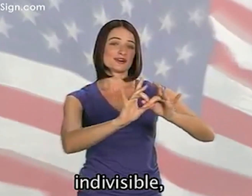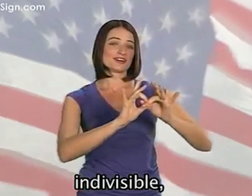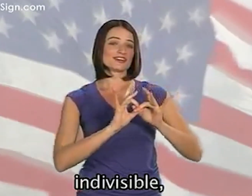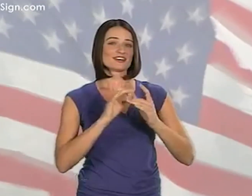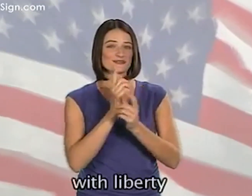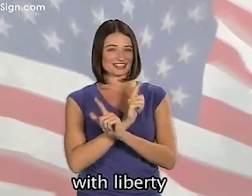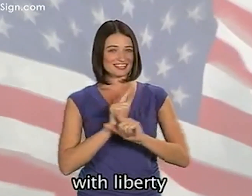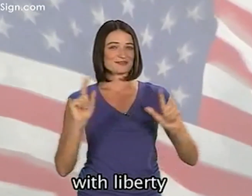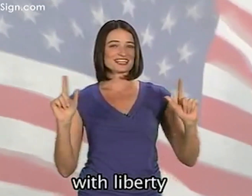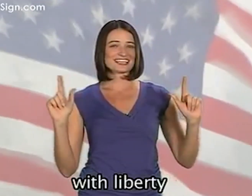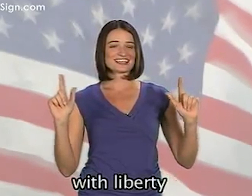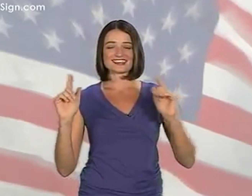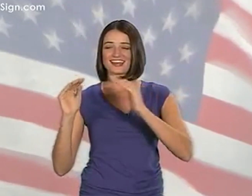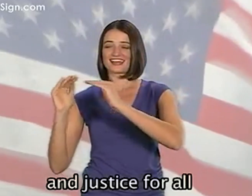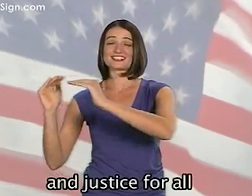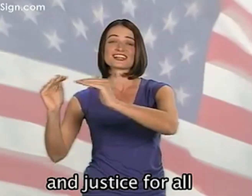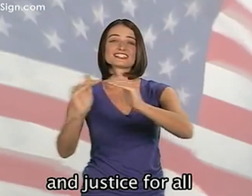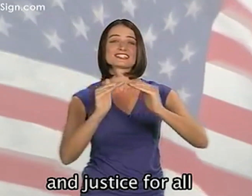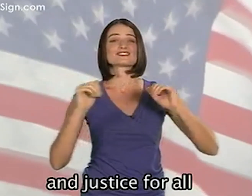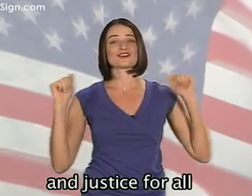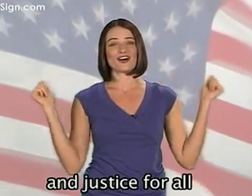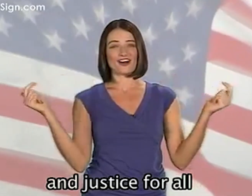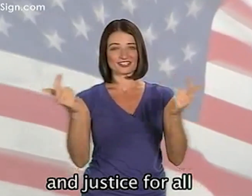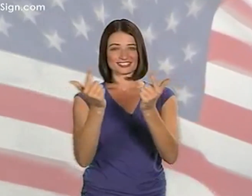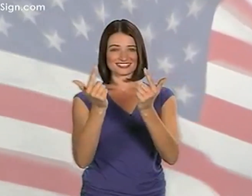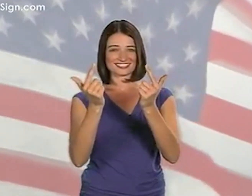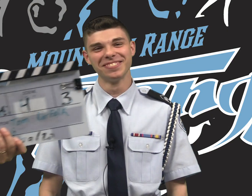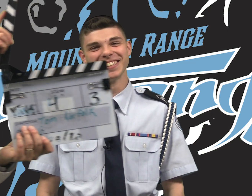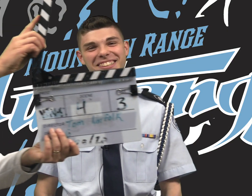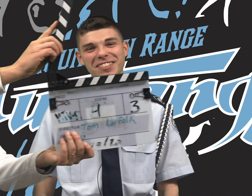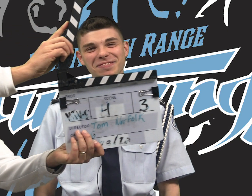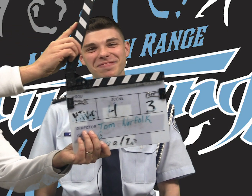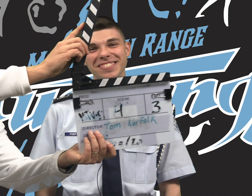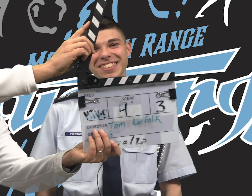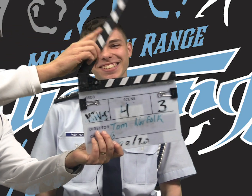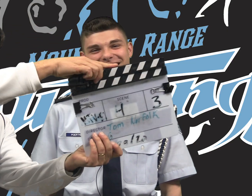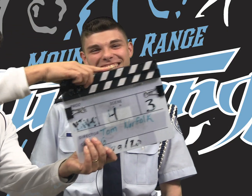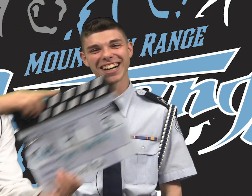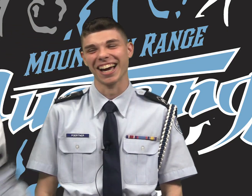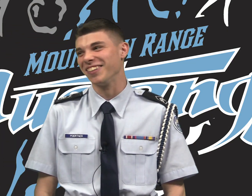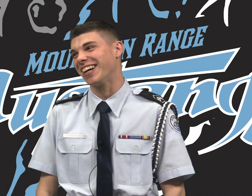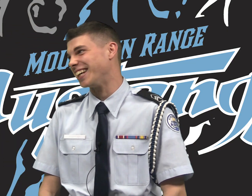indivisible, with liberty and justice for all. Take two! I hate my life.